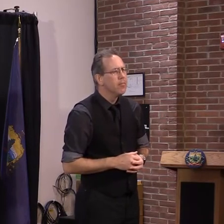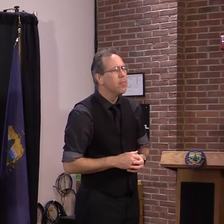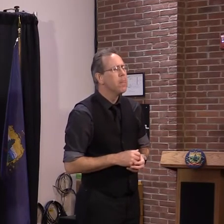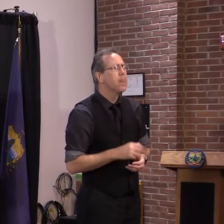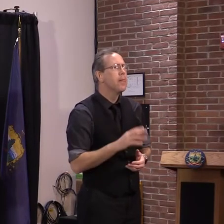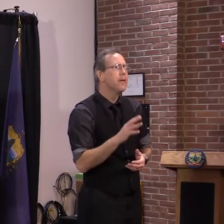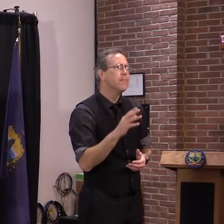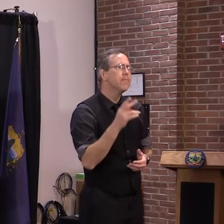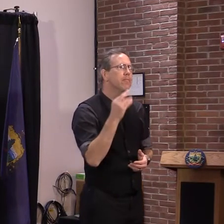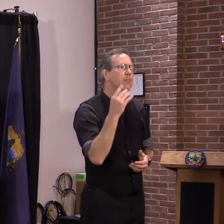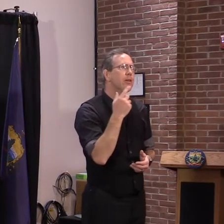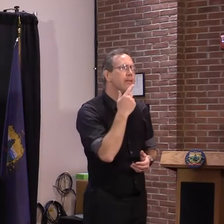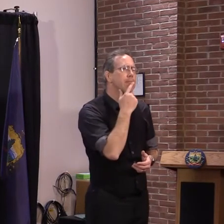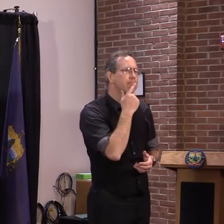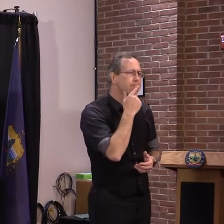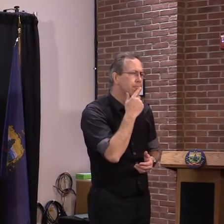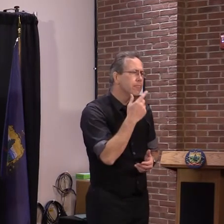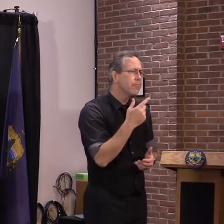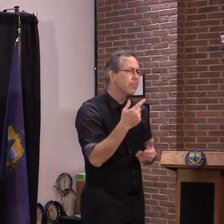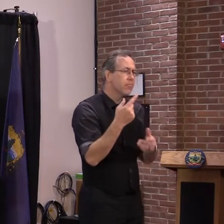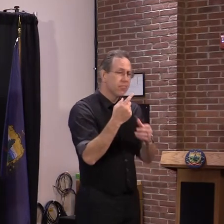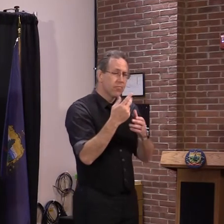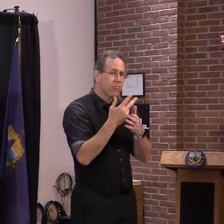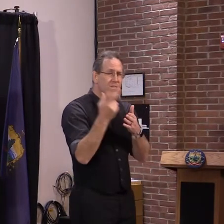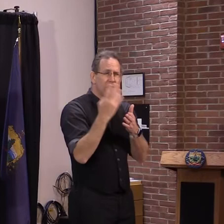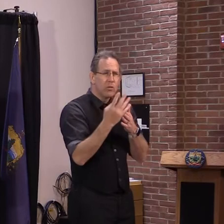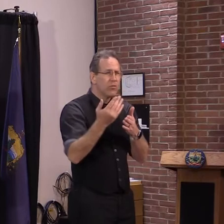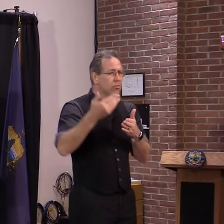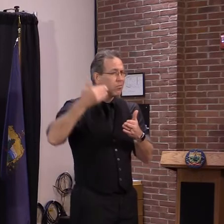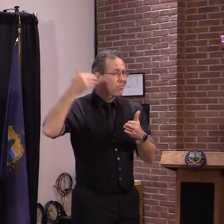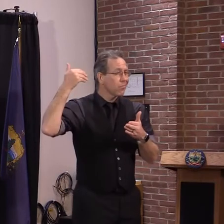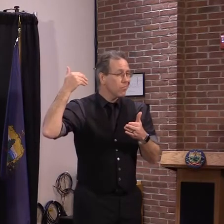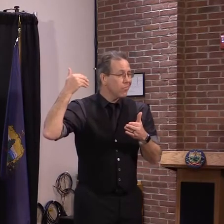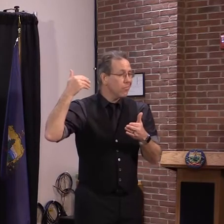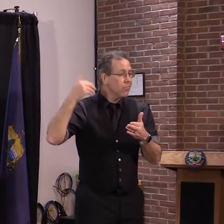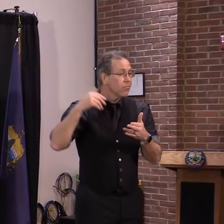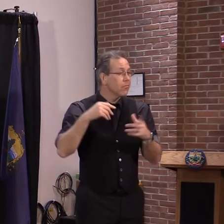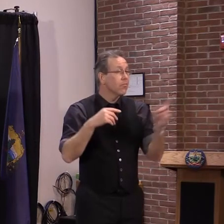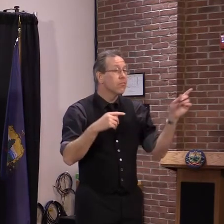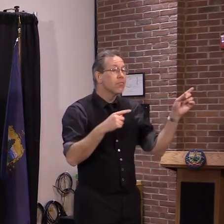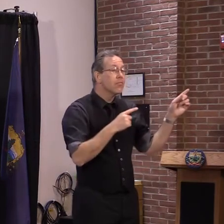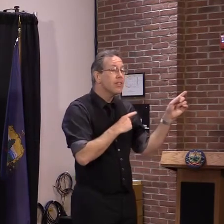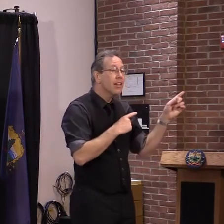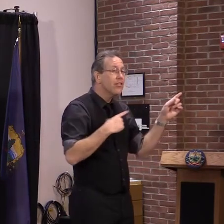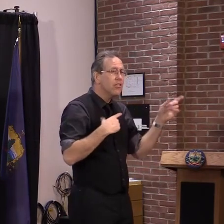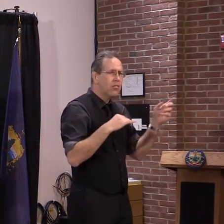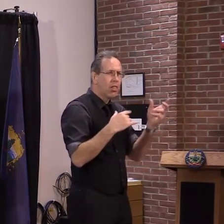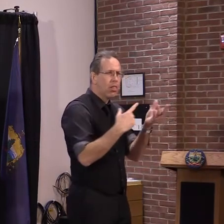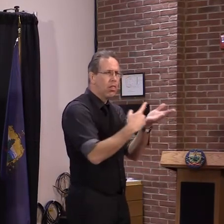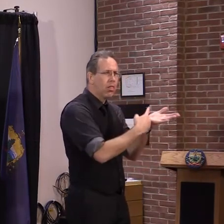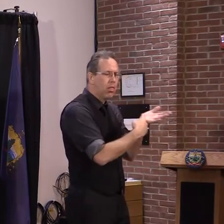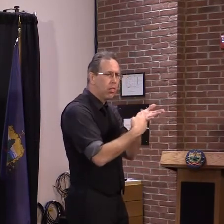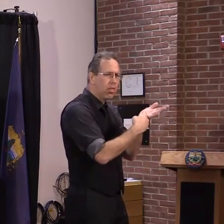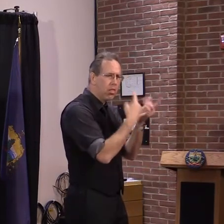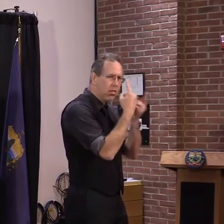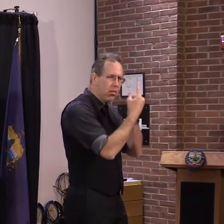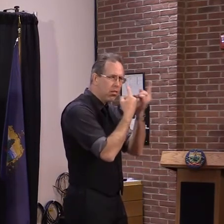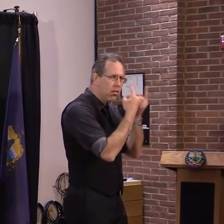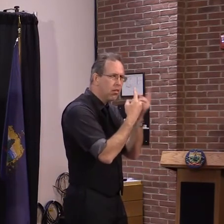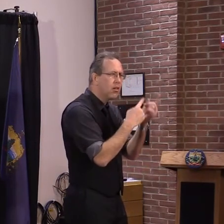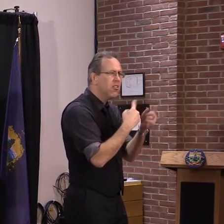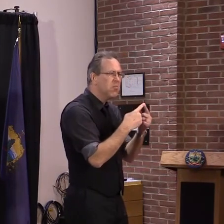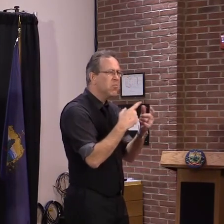just 3 or 4 weeks ago that the legislature was still contemplating a statewide mask